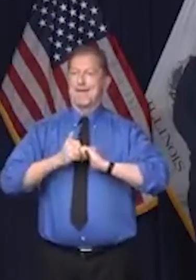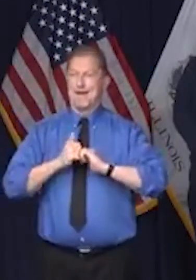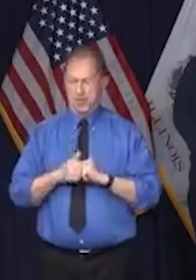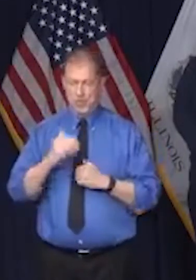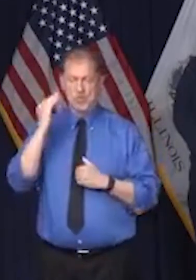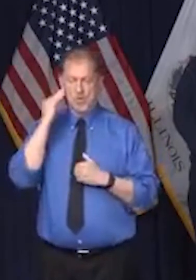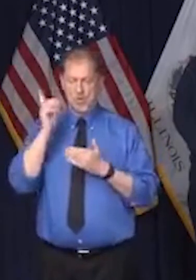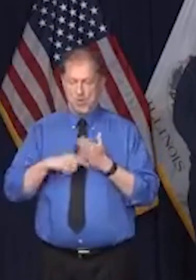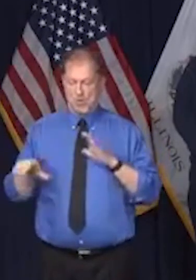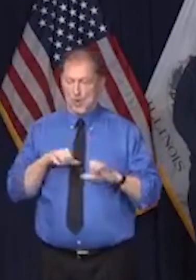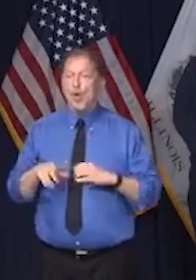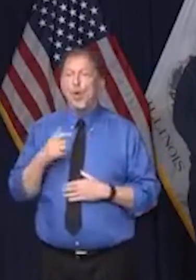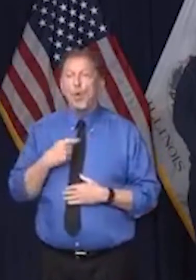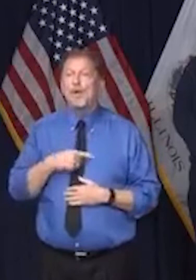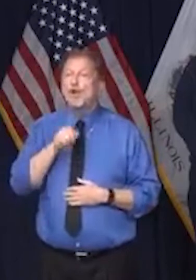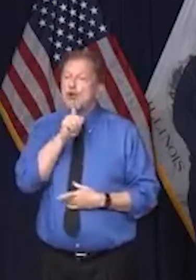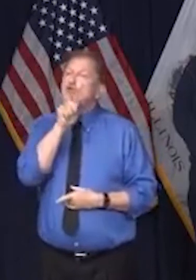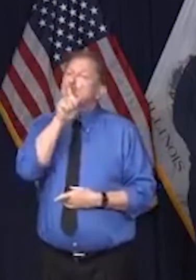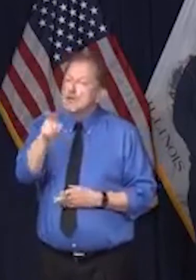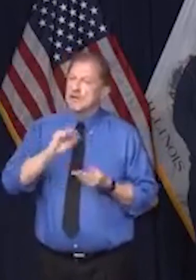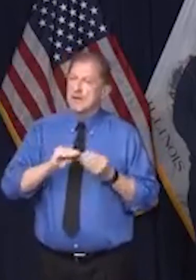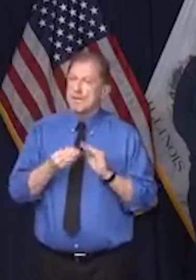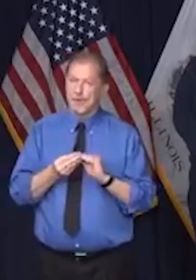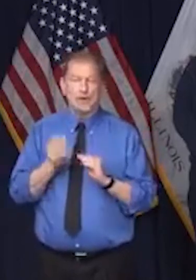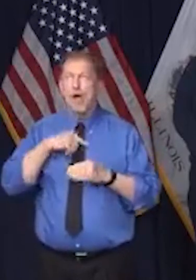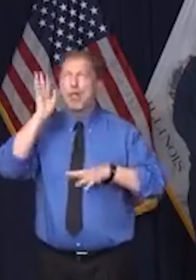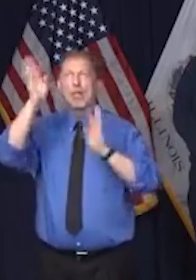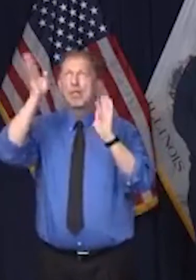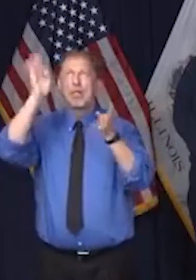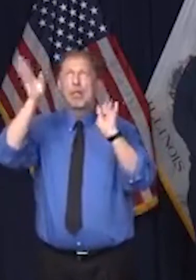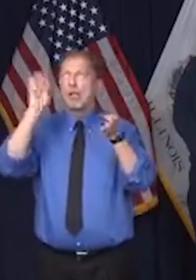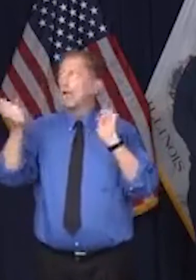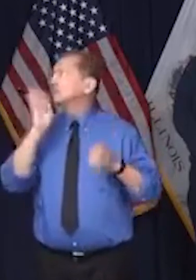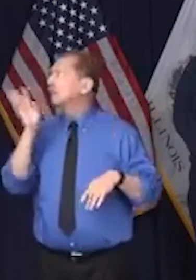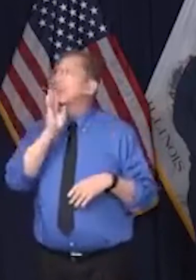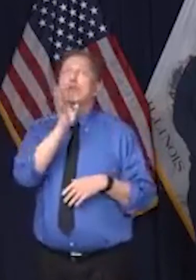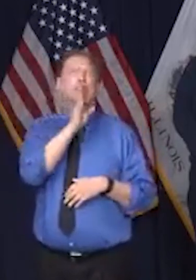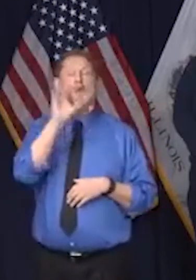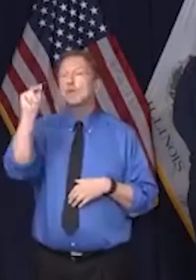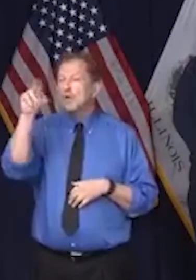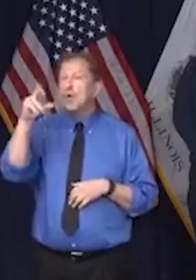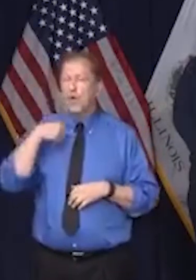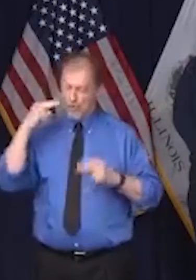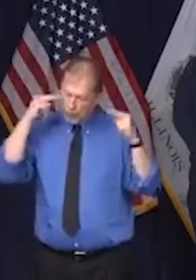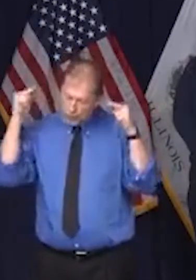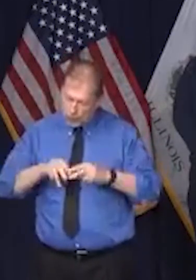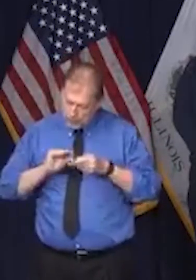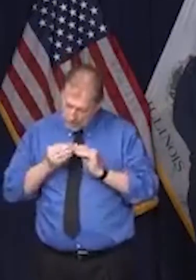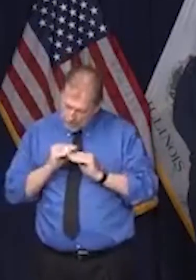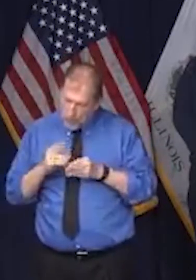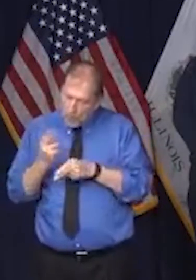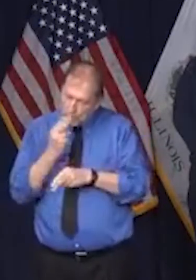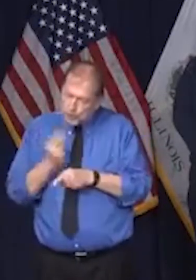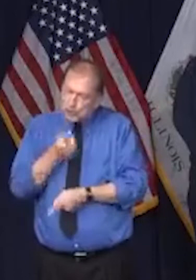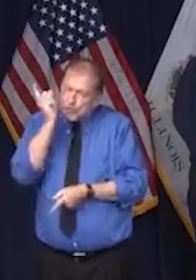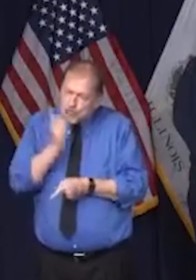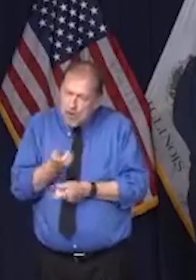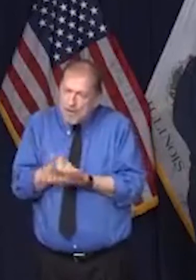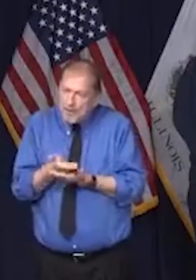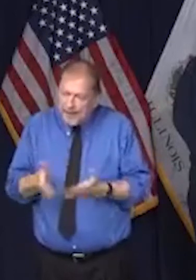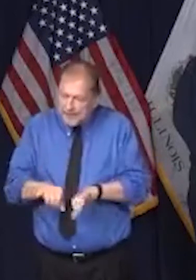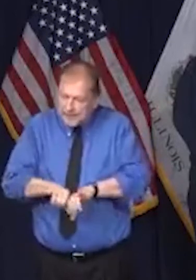we're accurately looking at the data to make sure that we fully understand the enemy and are using the right tactics to fight back. I think we're doing